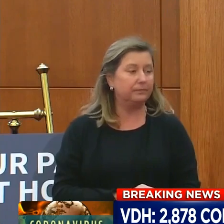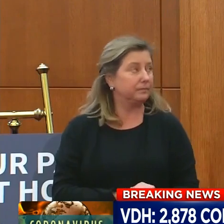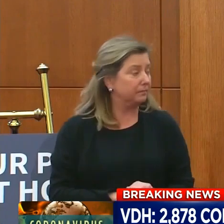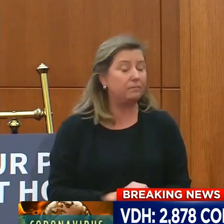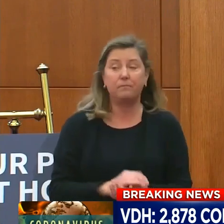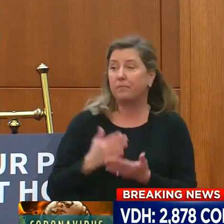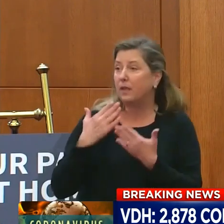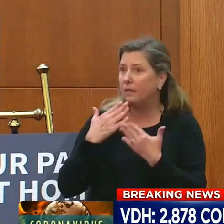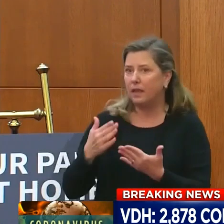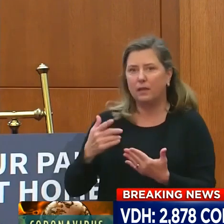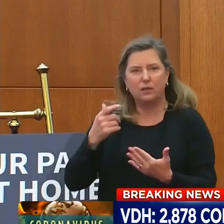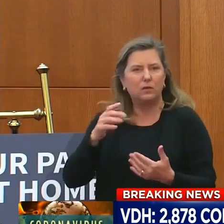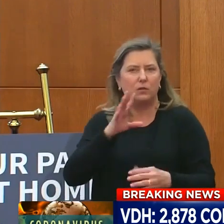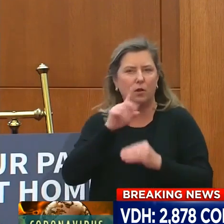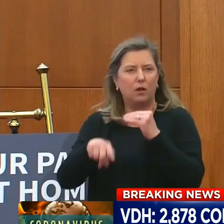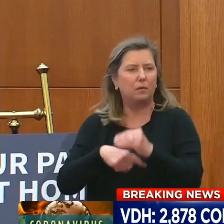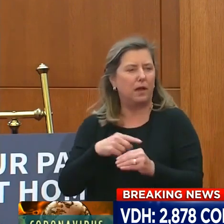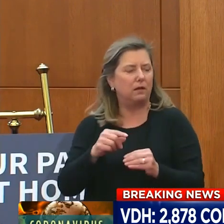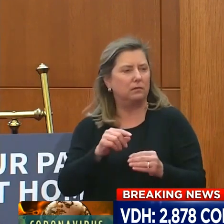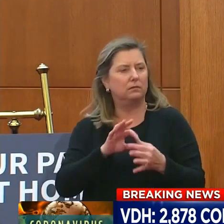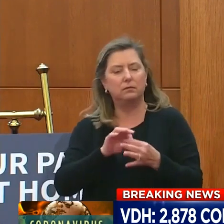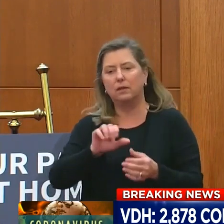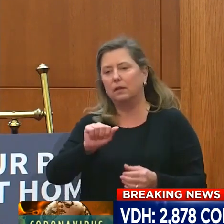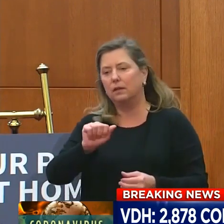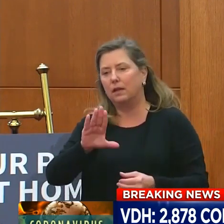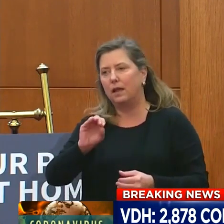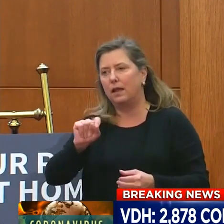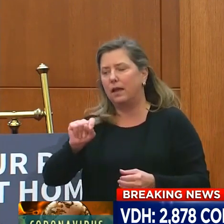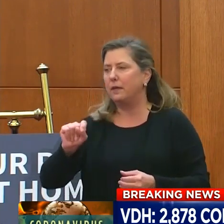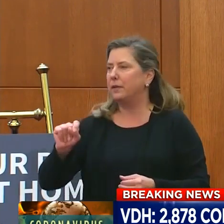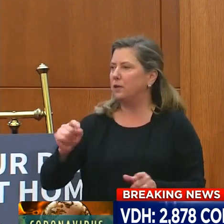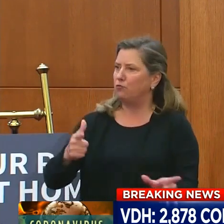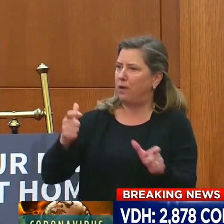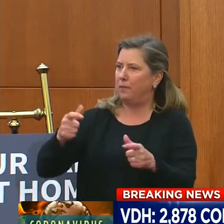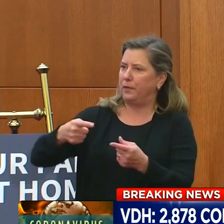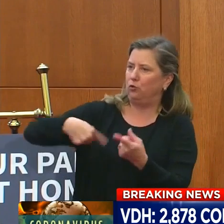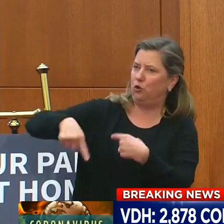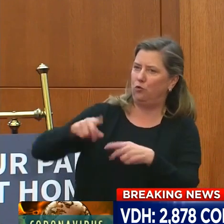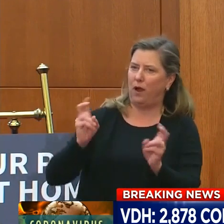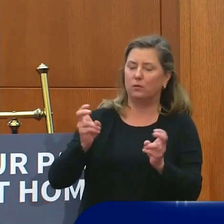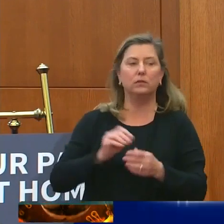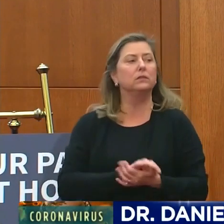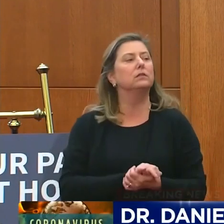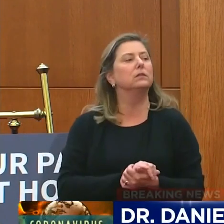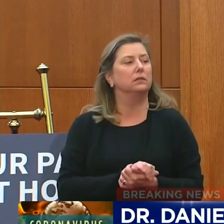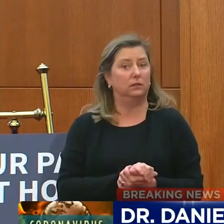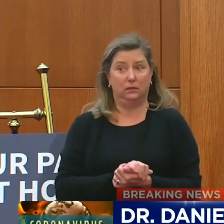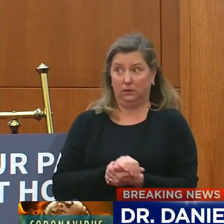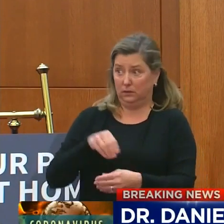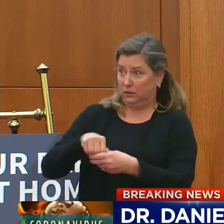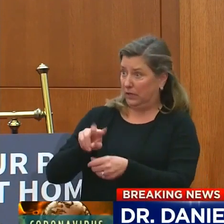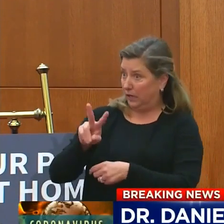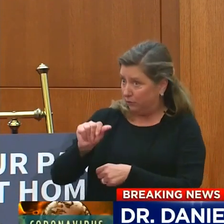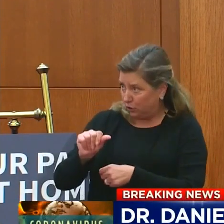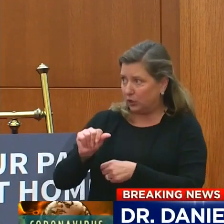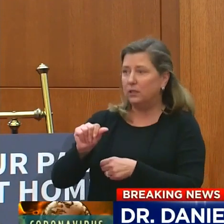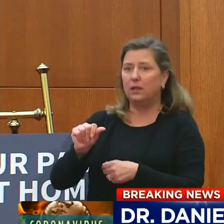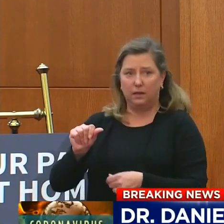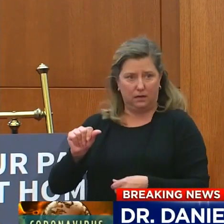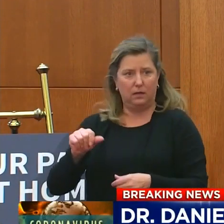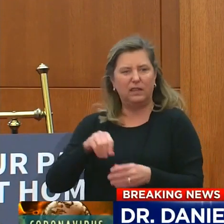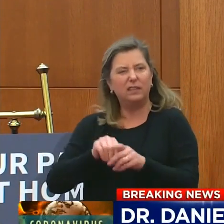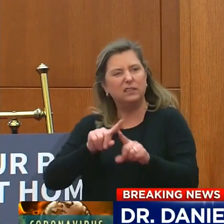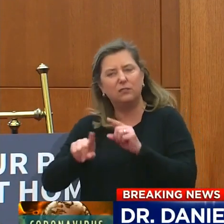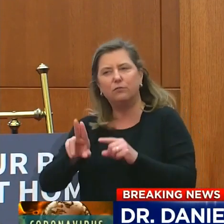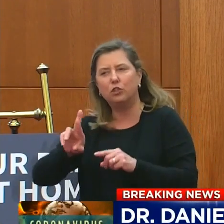Thank you, Governor. I'll just address the issue with the Abbott rapid turnaround. Again, there's an installed base in Virginia in many urgent